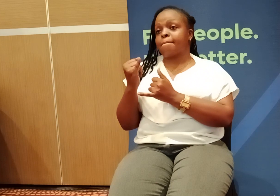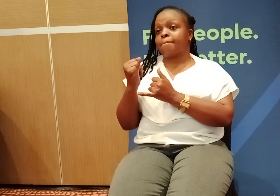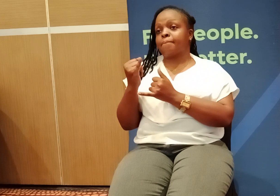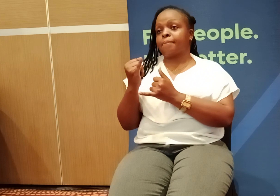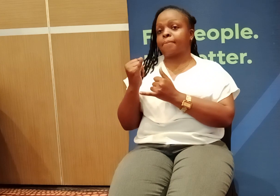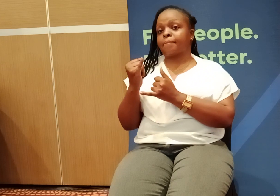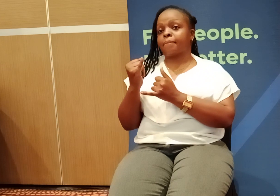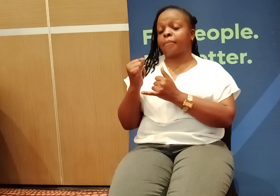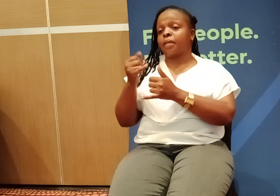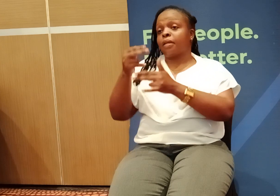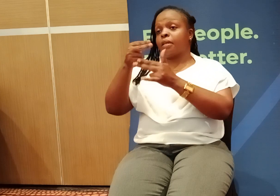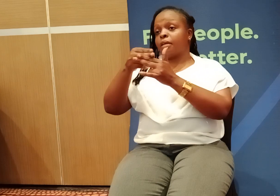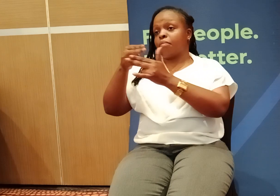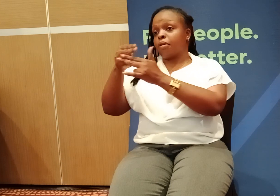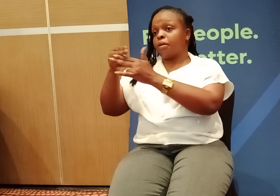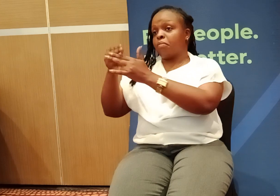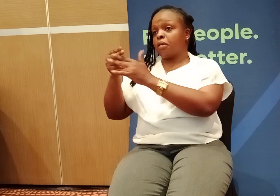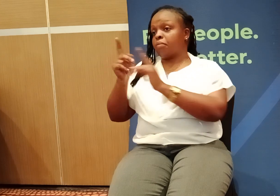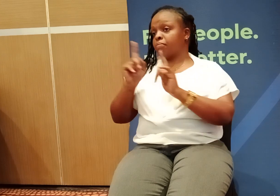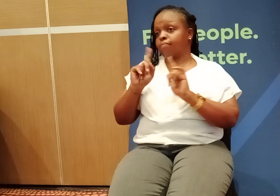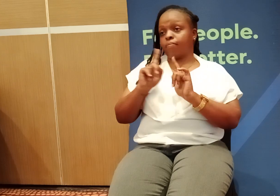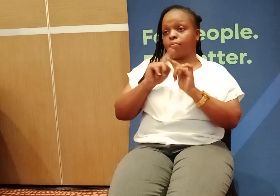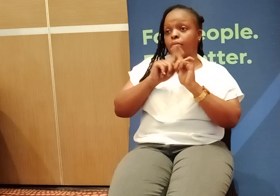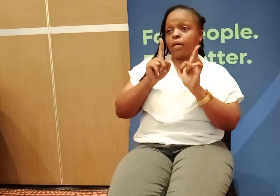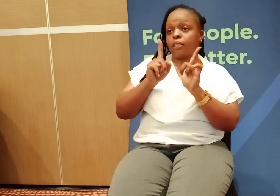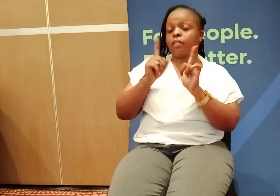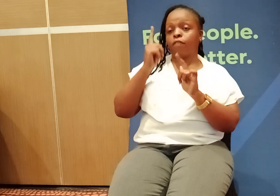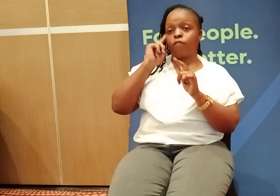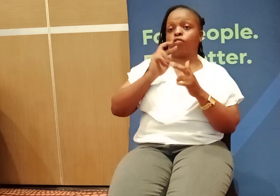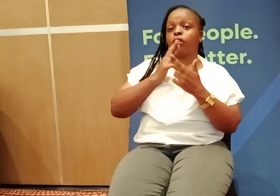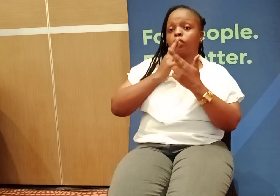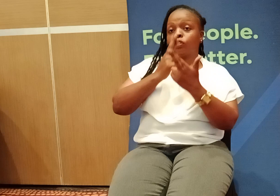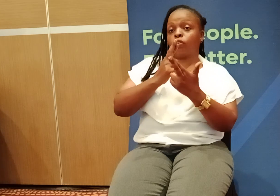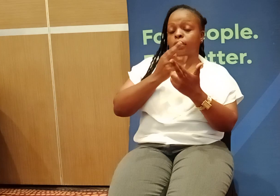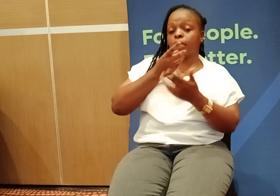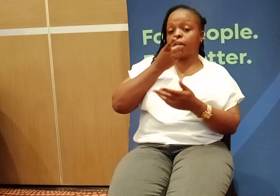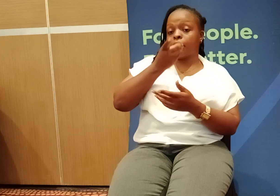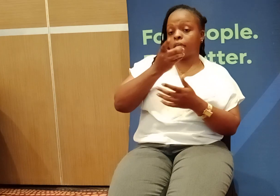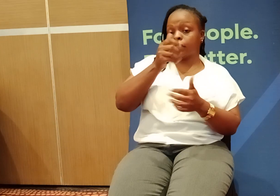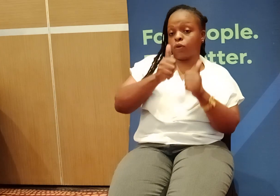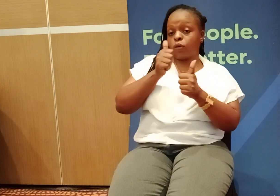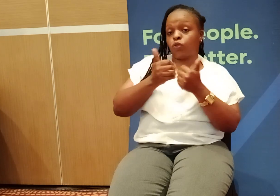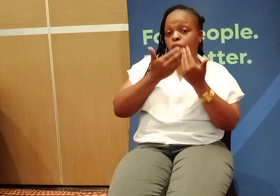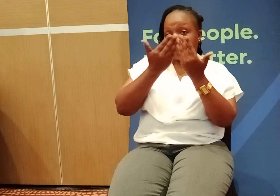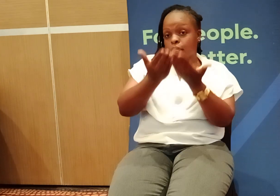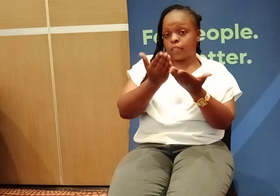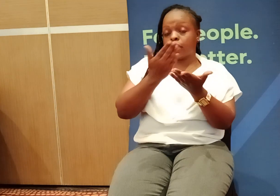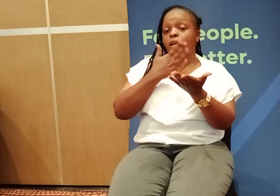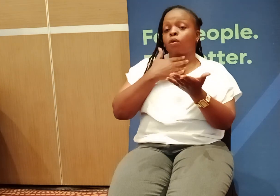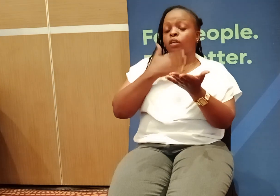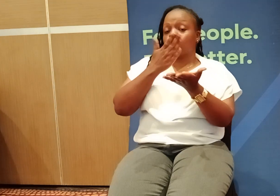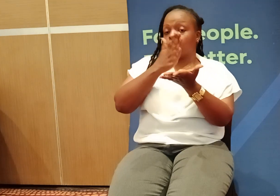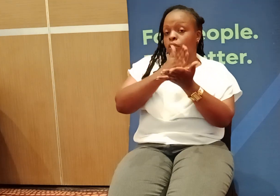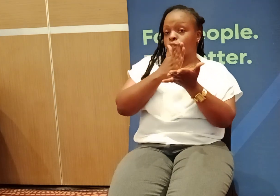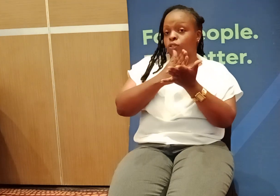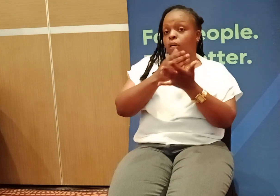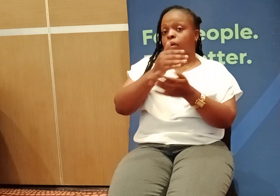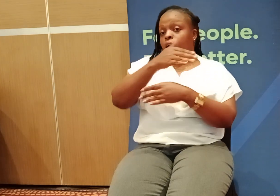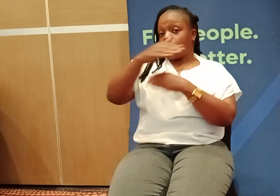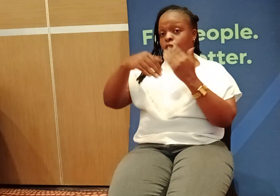by names. But for whatever results that we release, I just want to make sure that everybody who is watching and following and